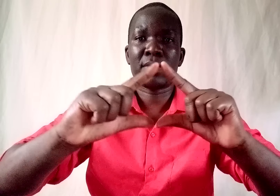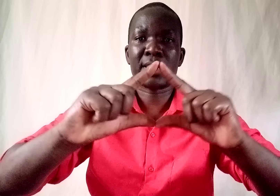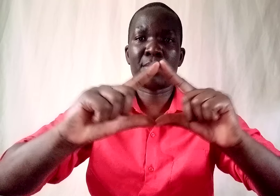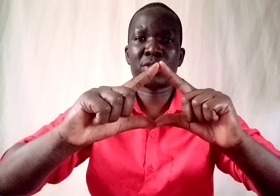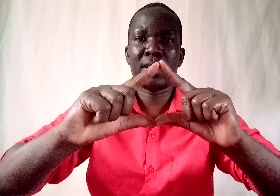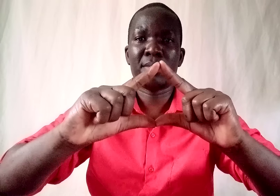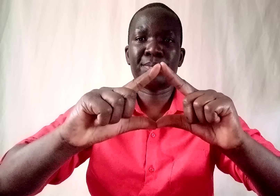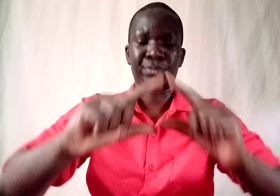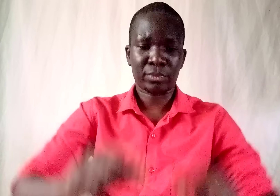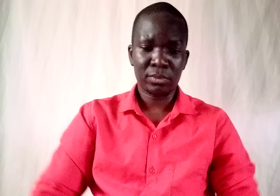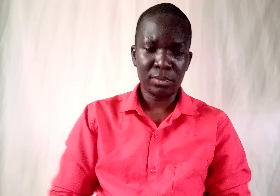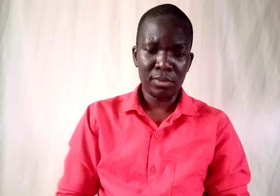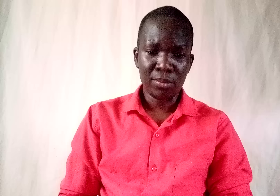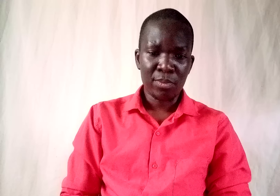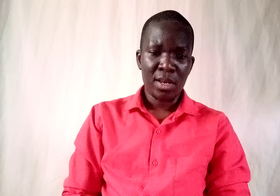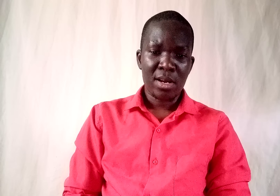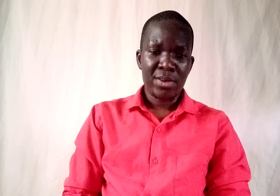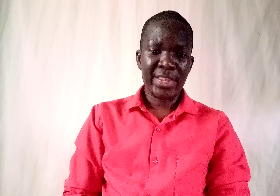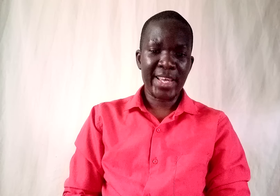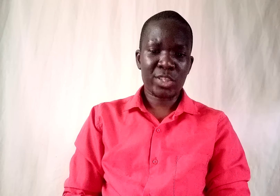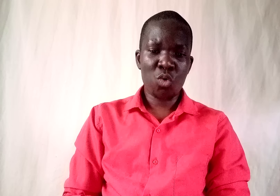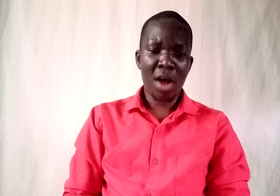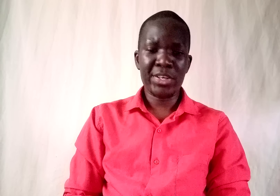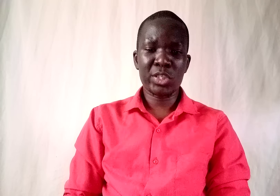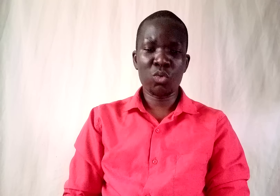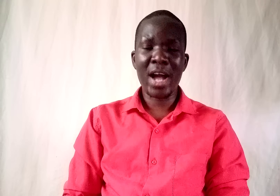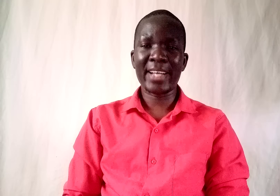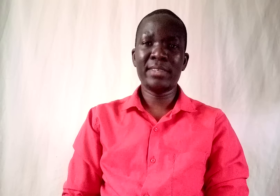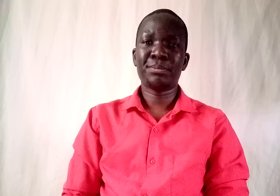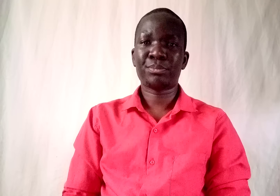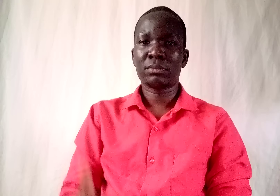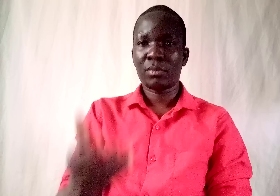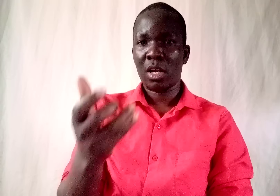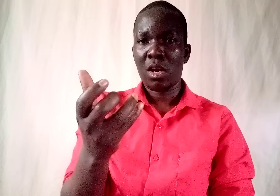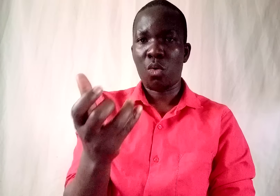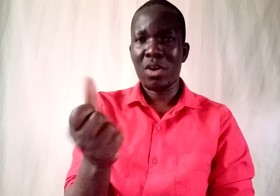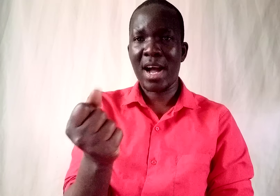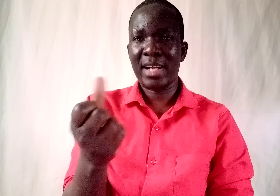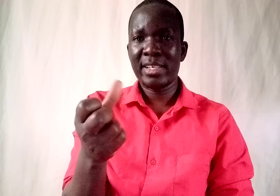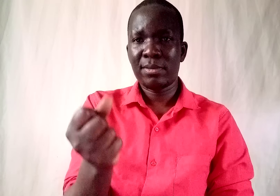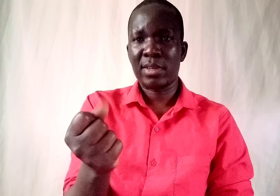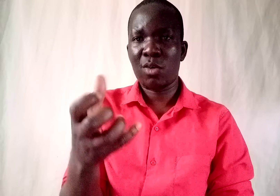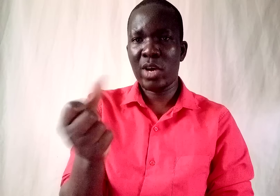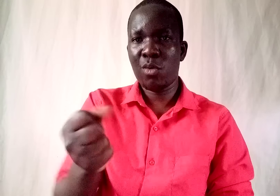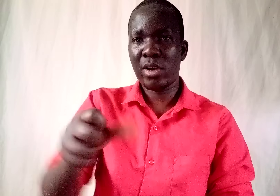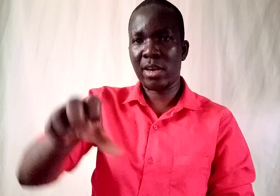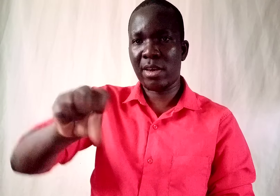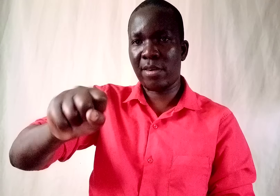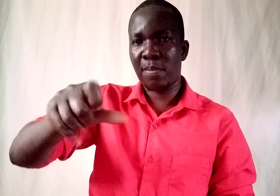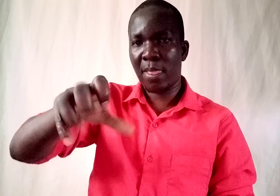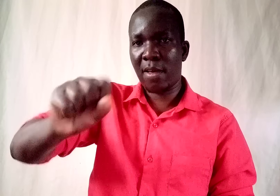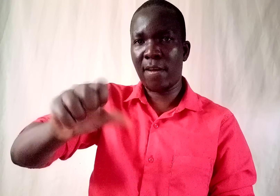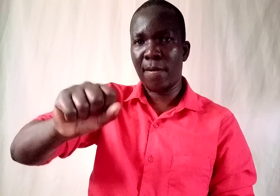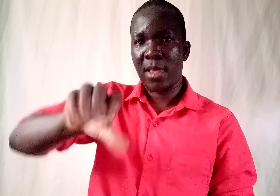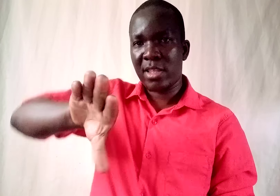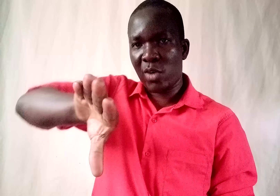That's samosa. The next one is ugali. Ugali, the way you